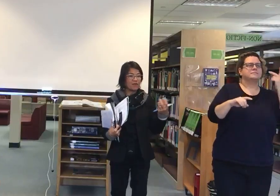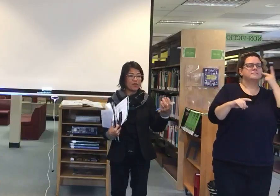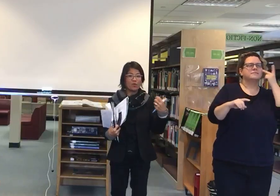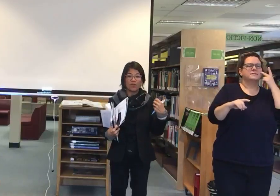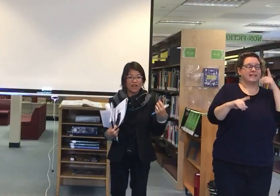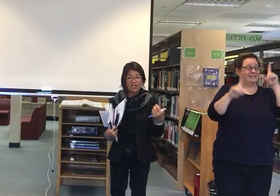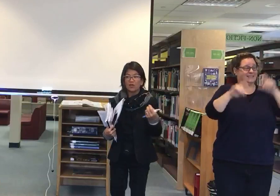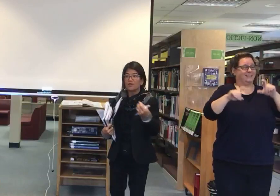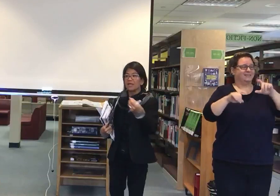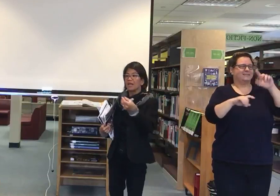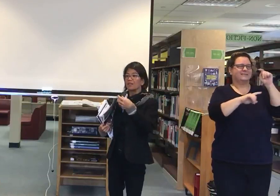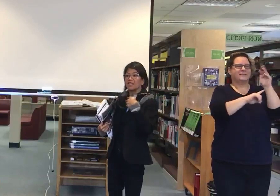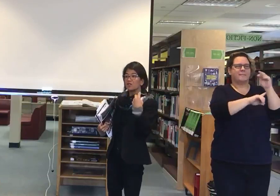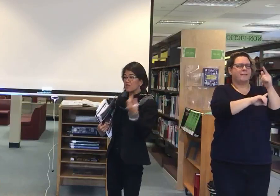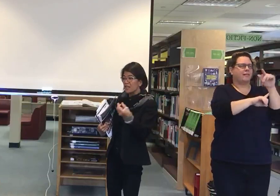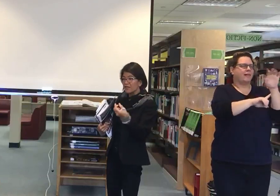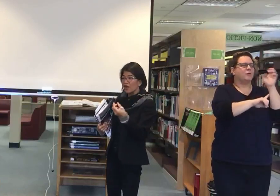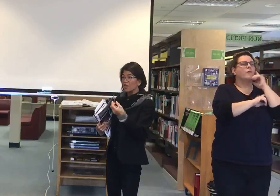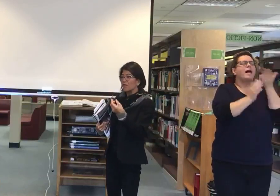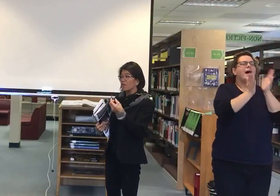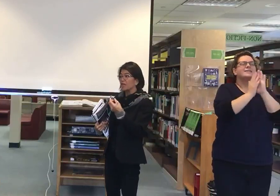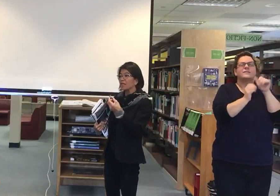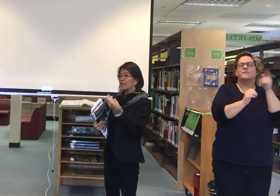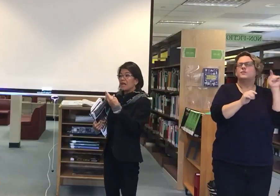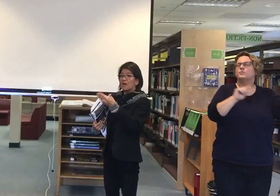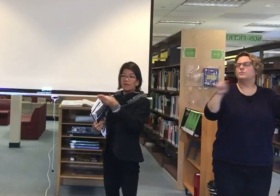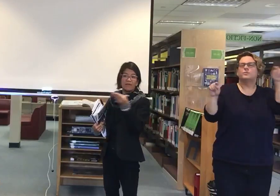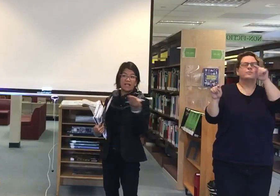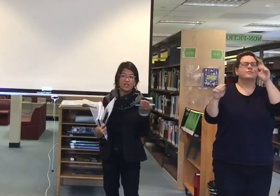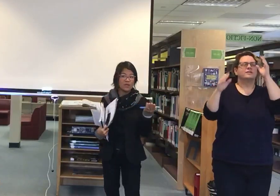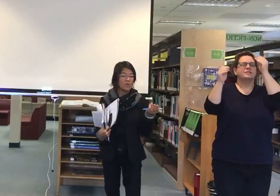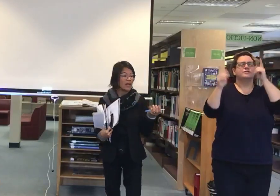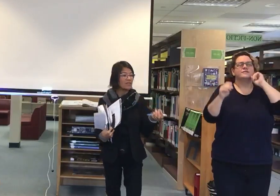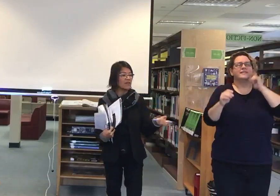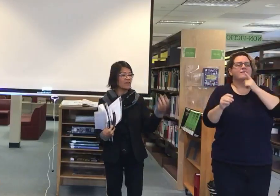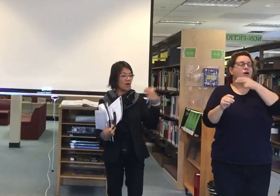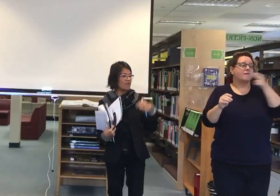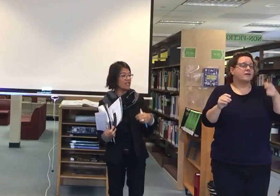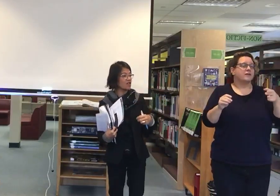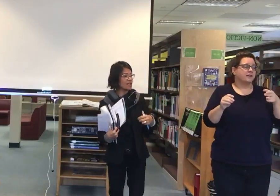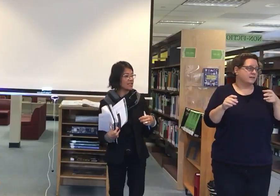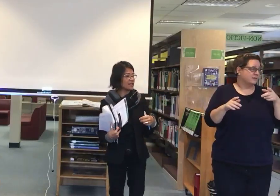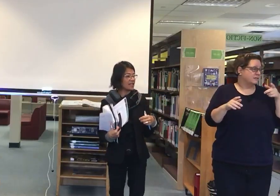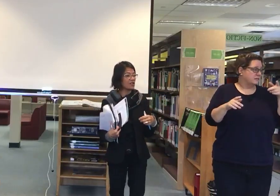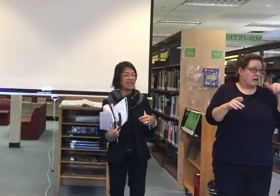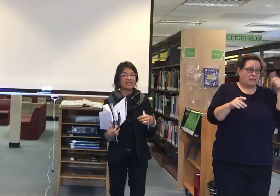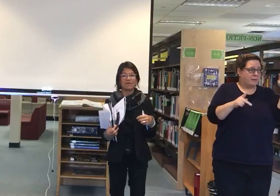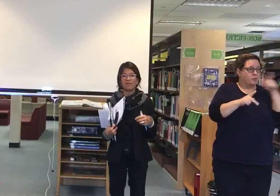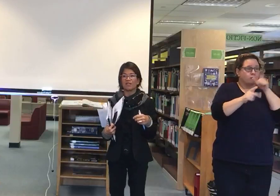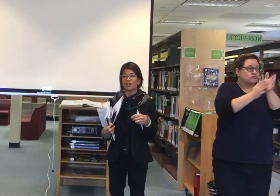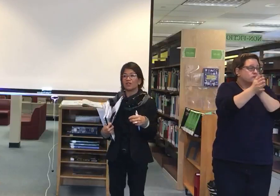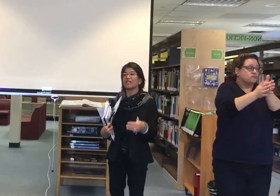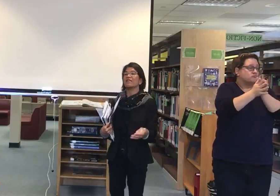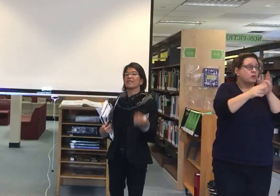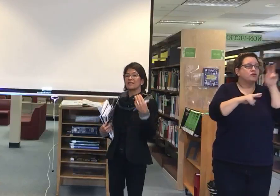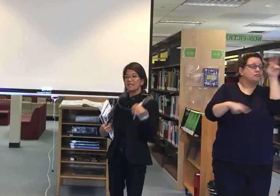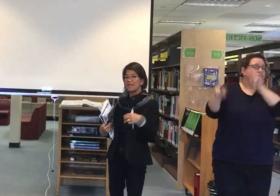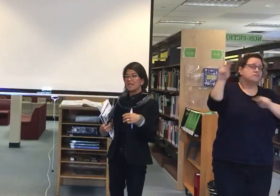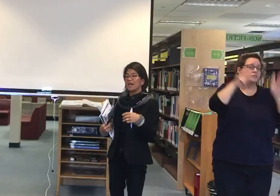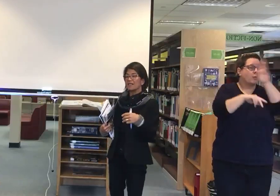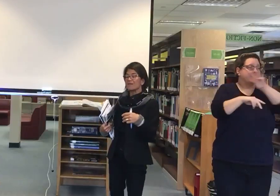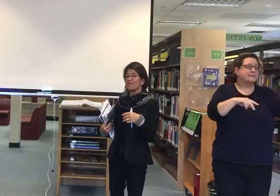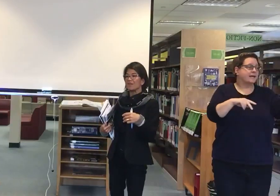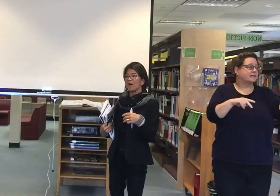select a few professionals, teachers of the deaf and hard of hearing, invite you as well if you have an interest in looking at some of that material and giving